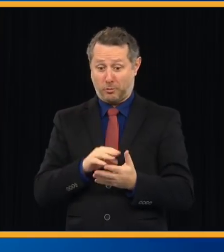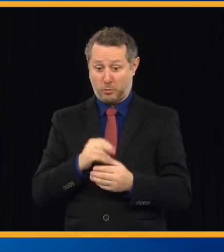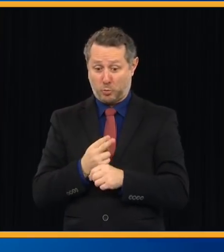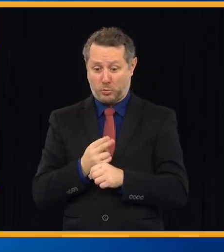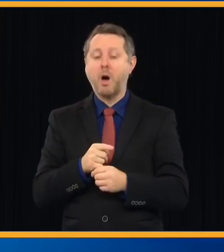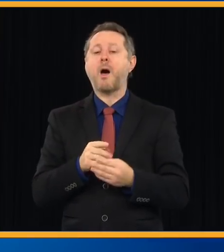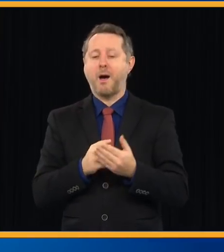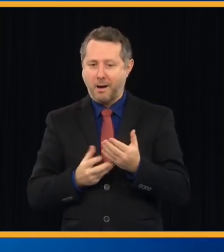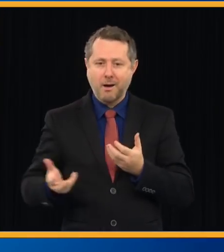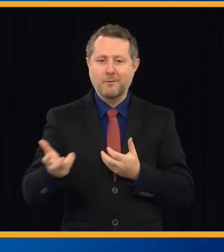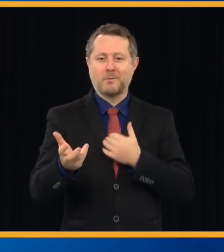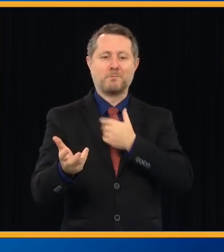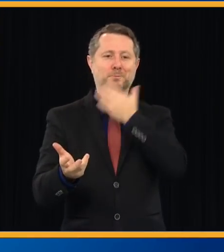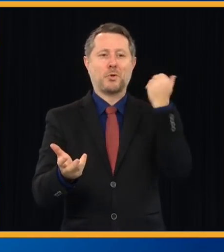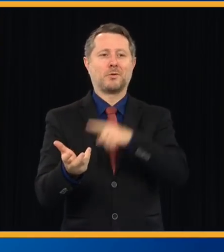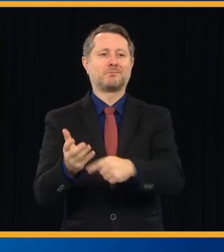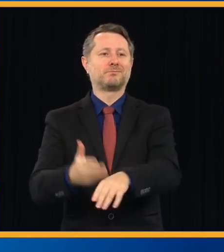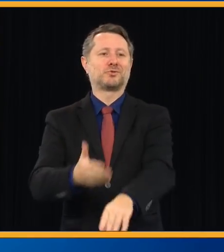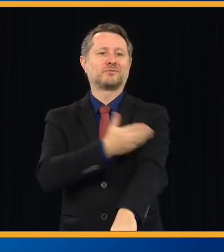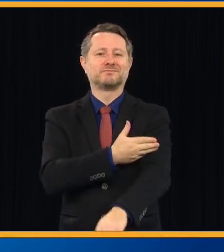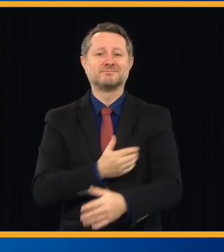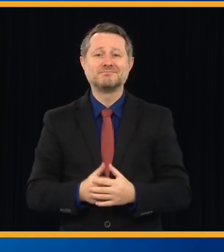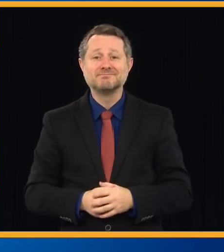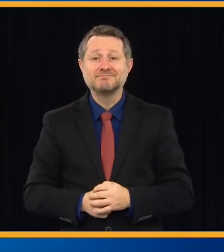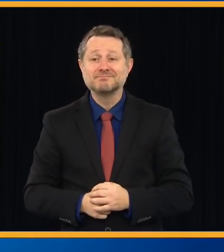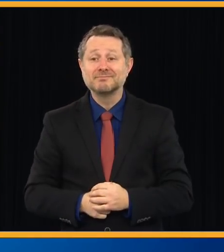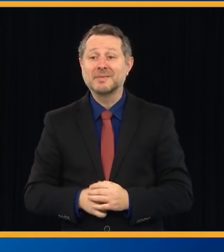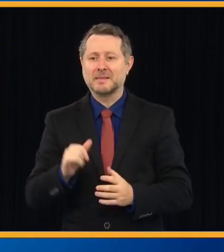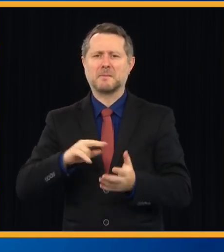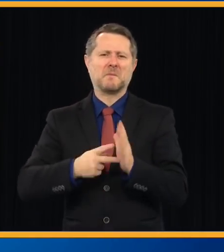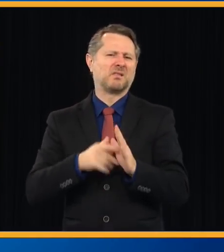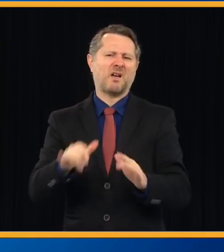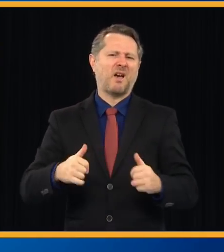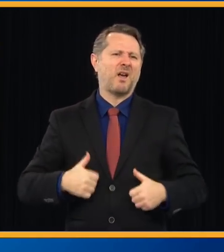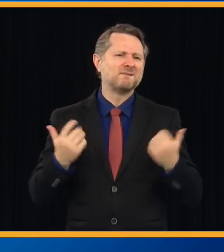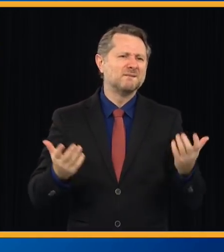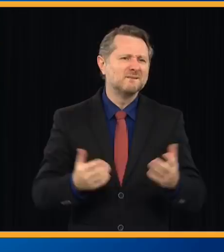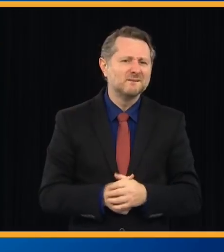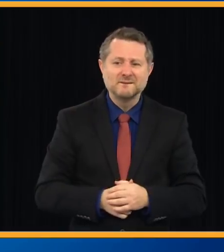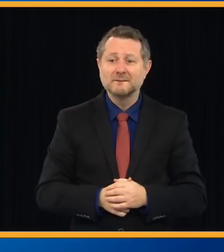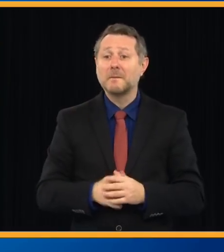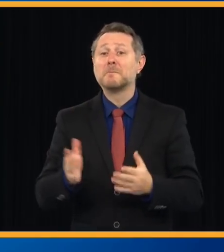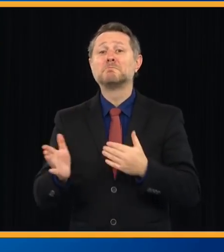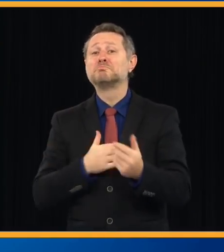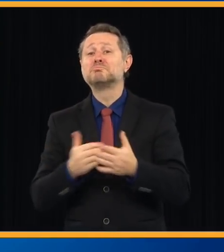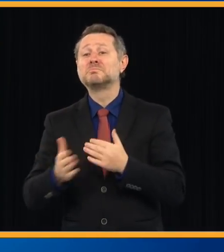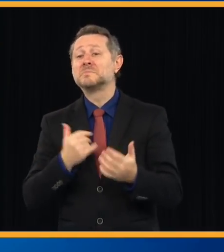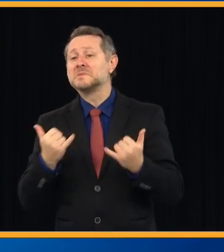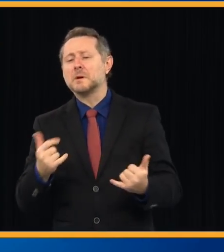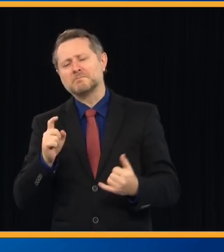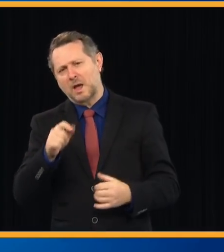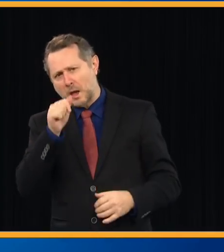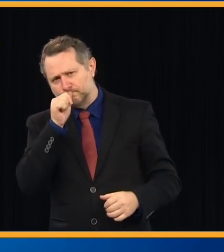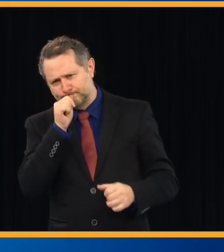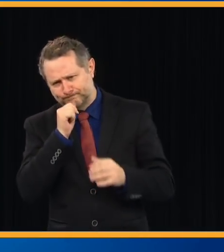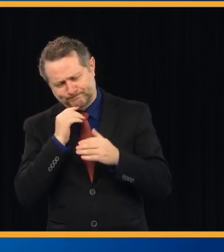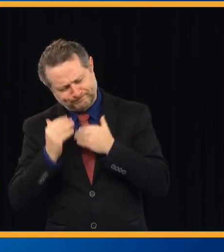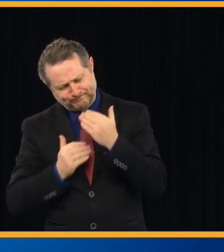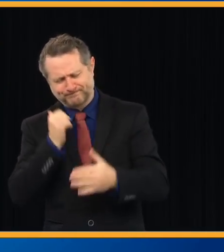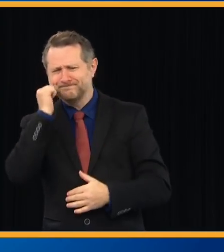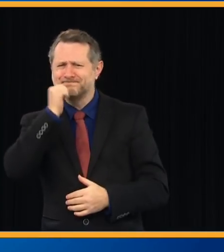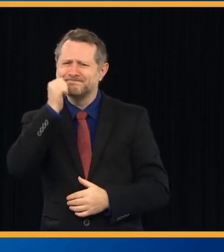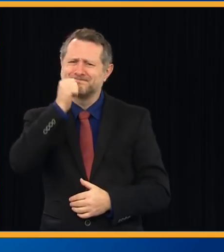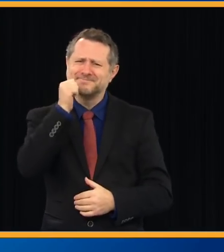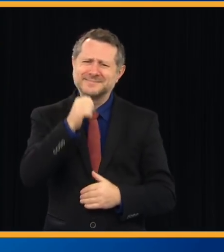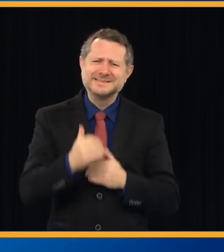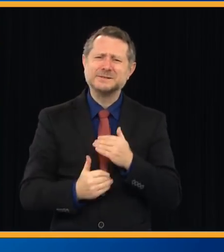that. And that's part of life. In the meantime, we have to go day to day, and we try to make the